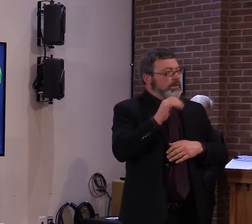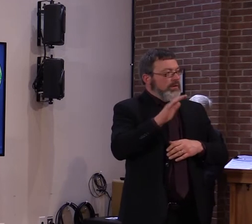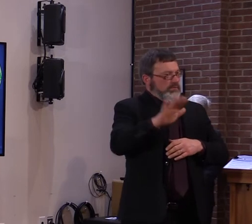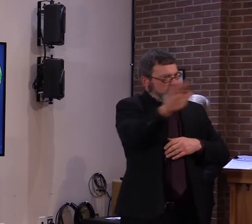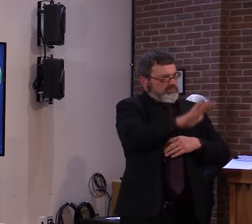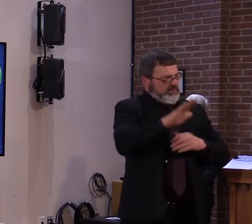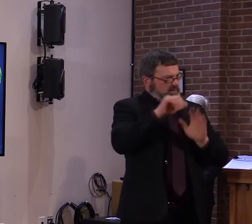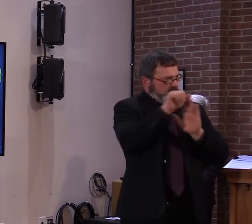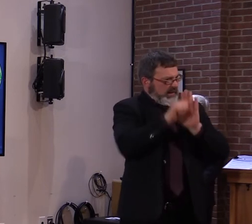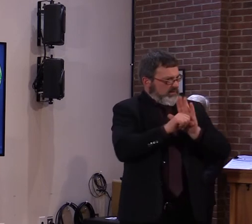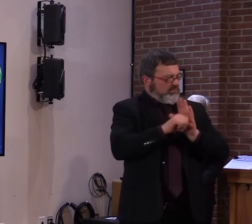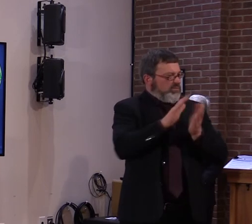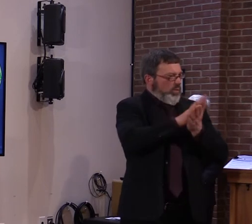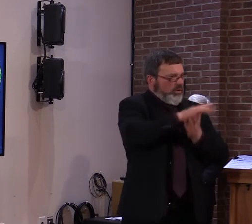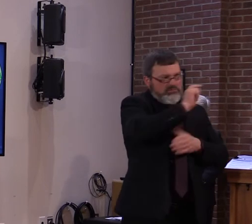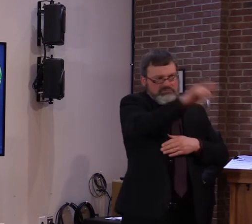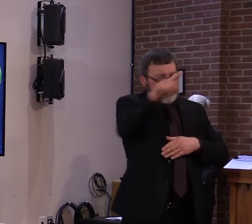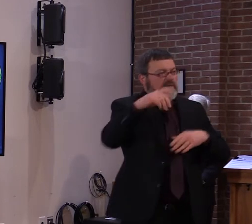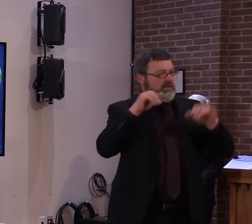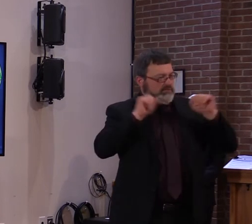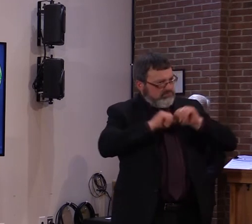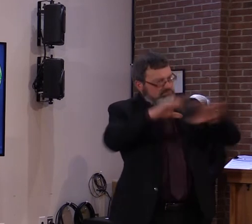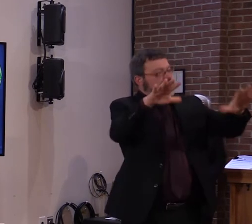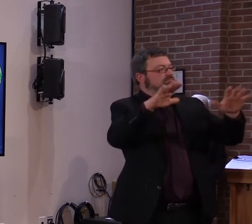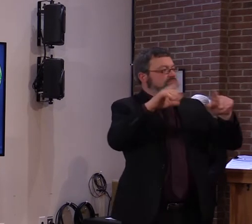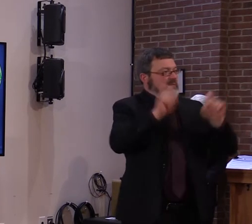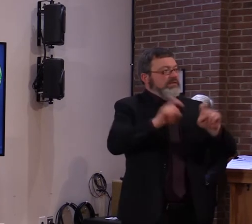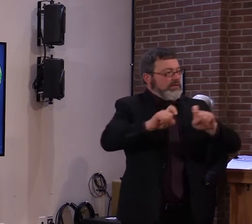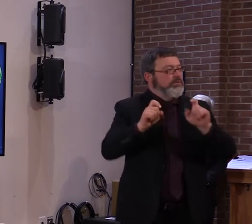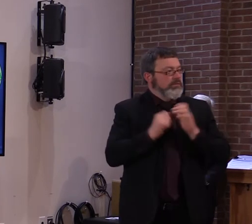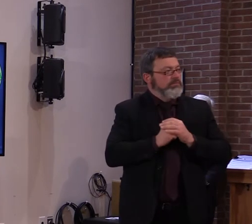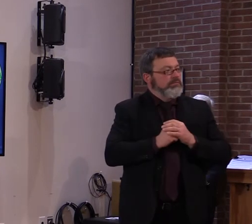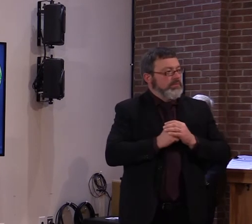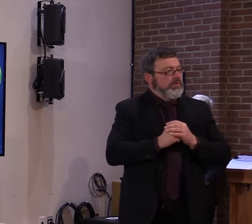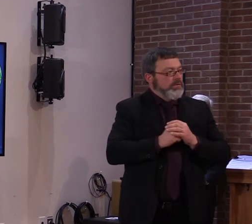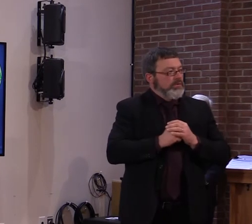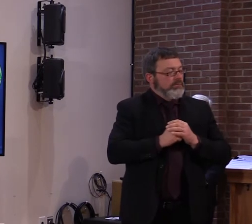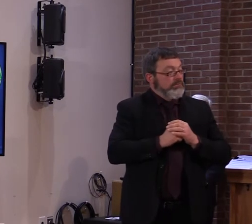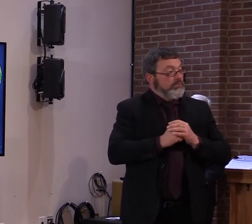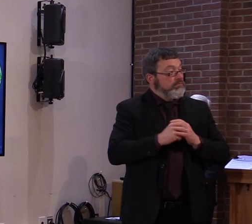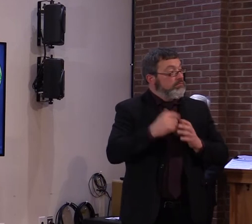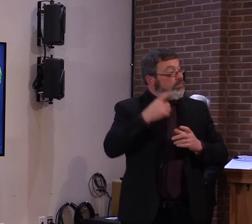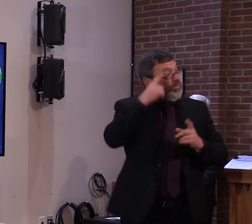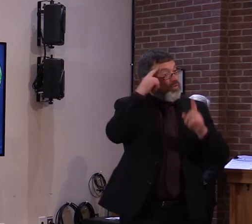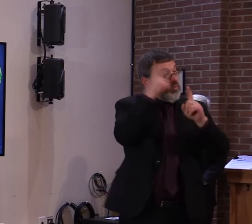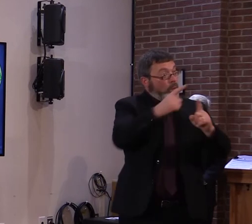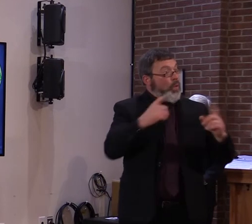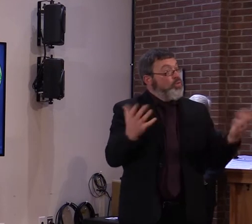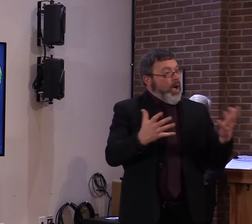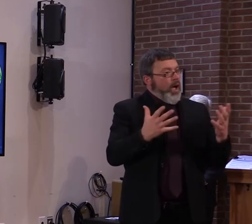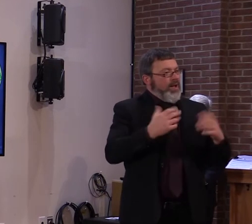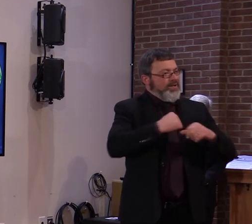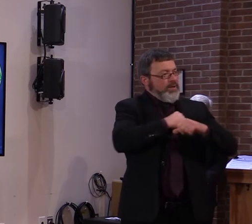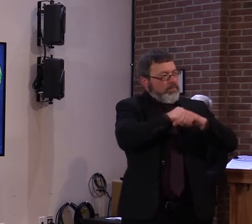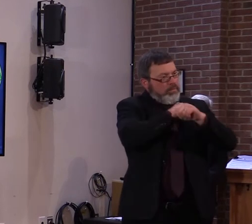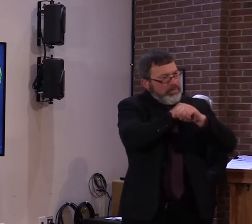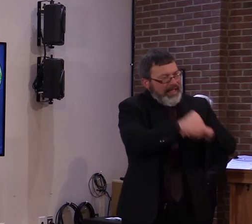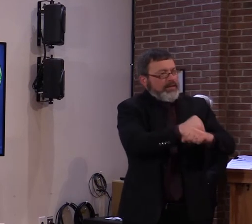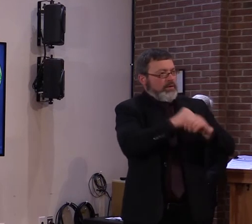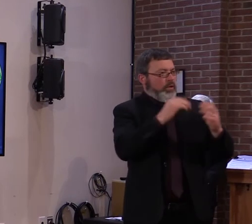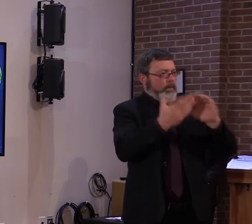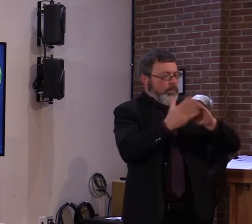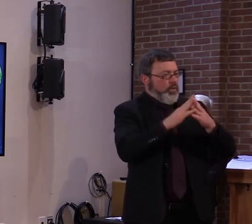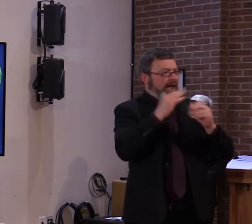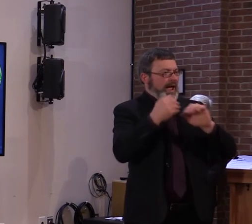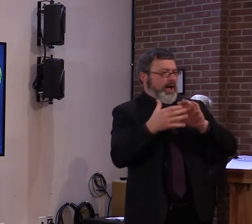hard work from our schools, parents, and communities to get to the place where we could open safely. Now it's our job to keep them